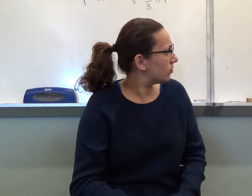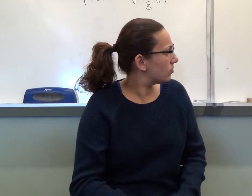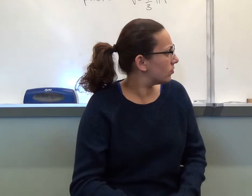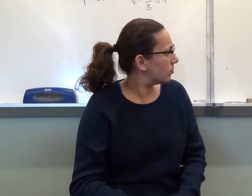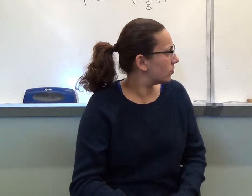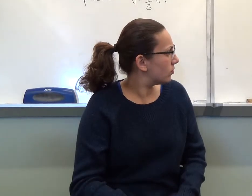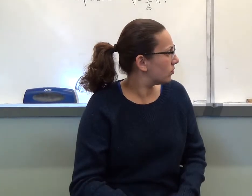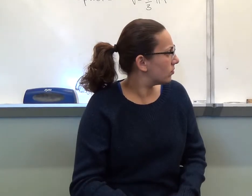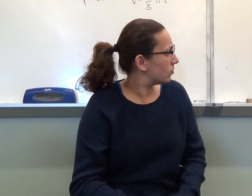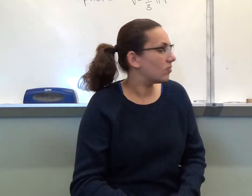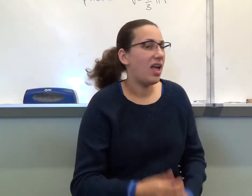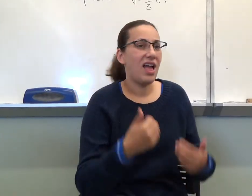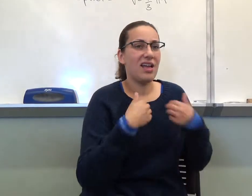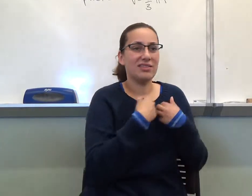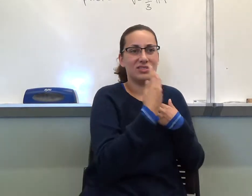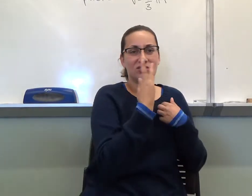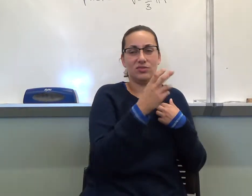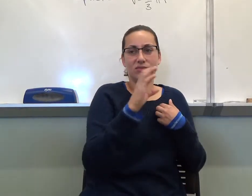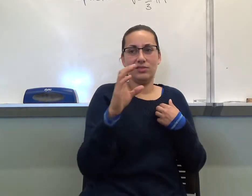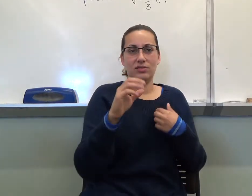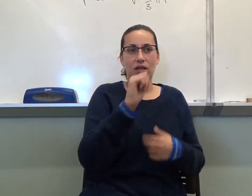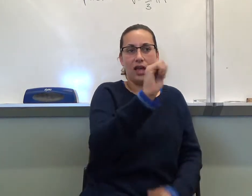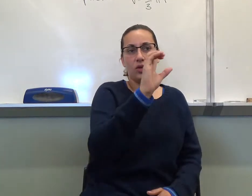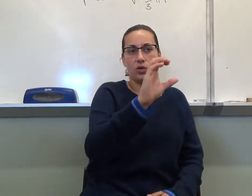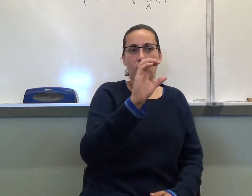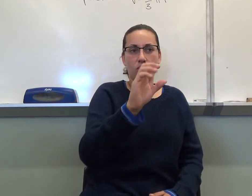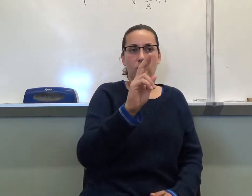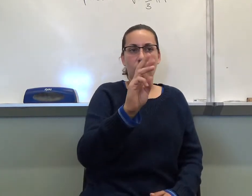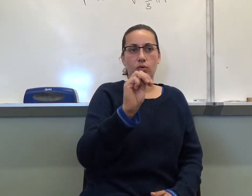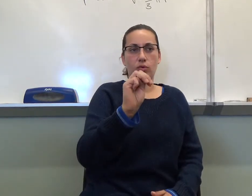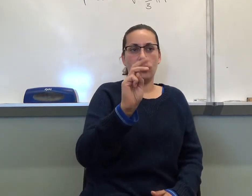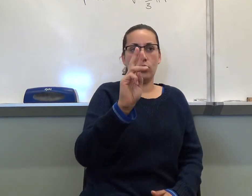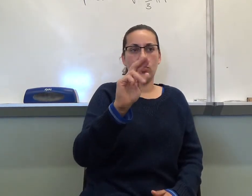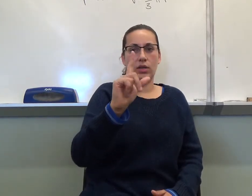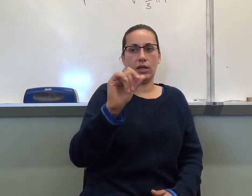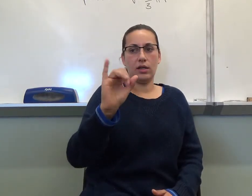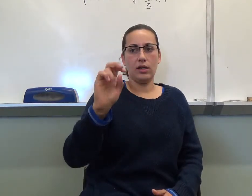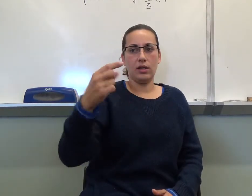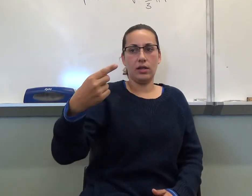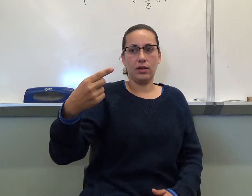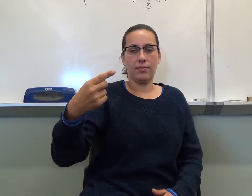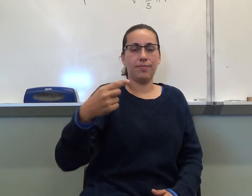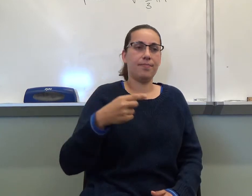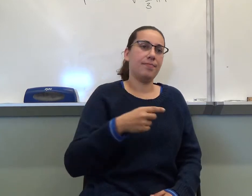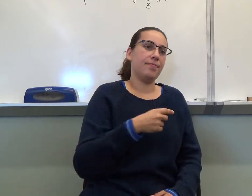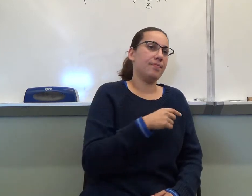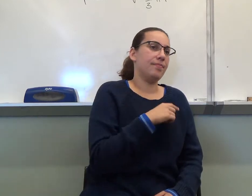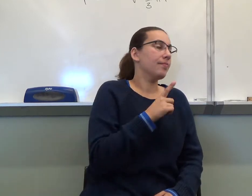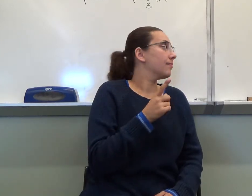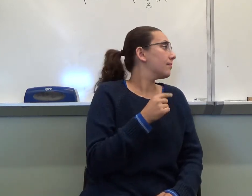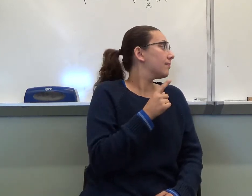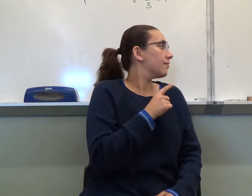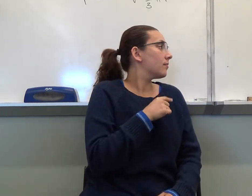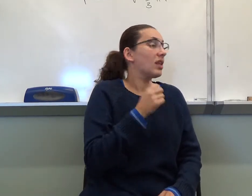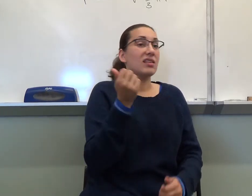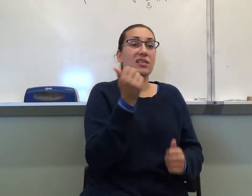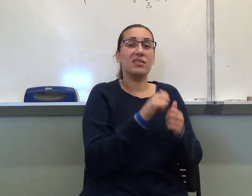Now, your government does a huge amount of this. They, there's a census, every 4 or 5 years, something like